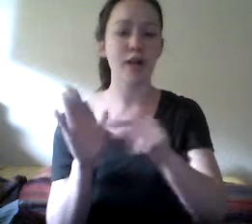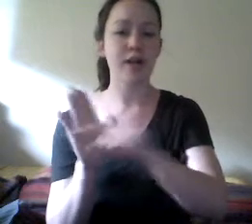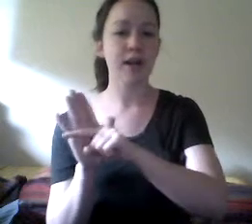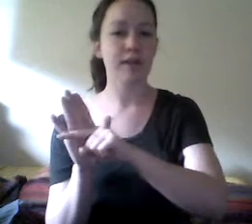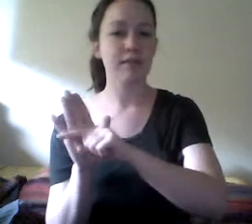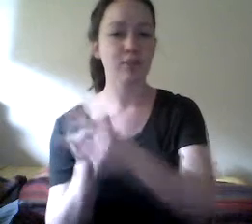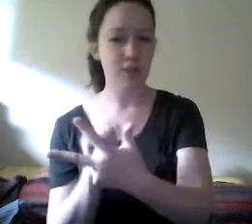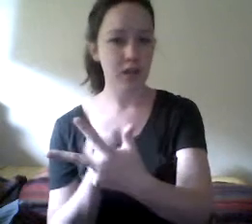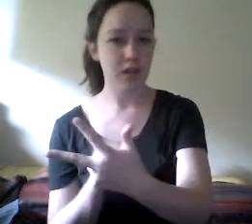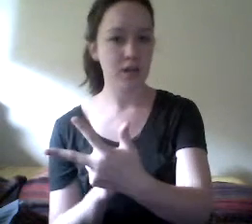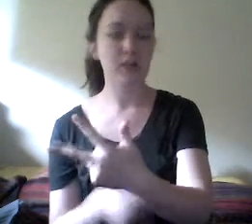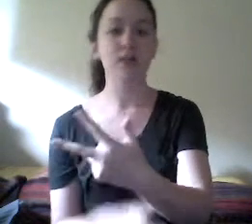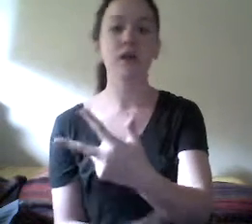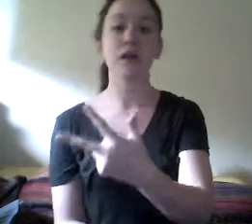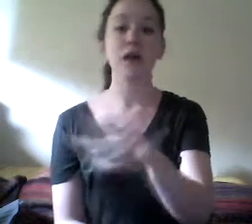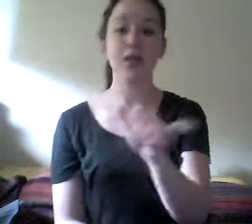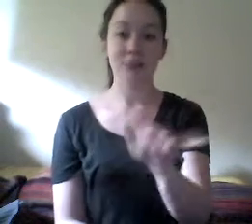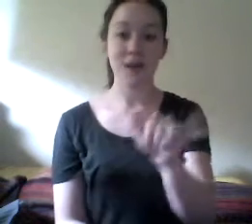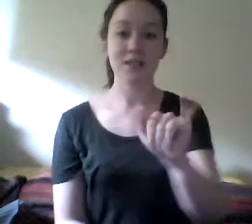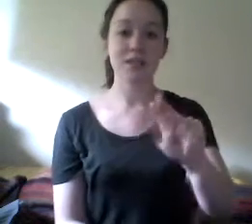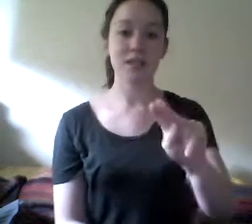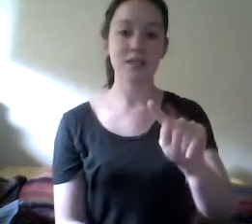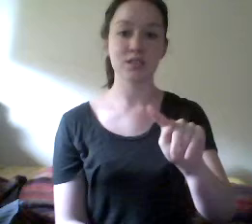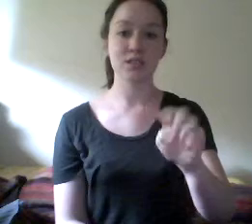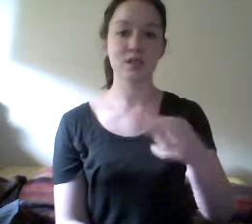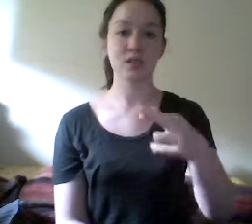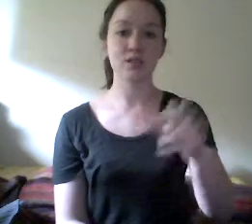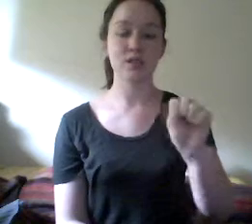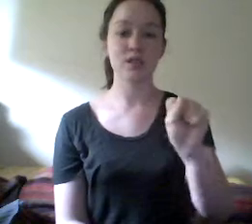-3. That's an integer. You can owe $3 to a bank.